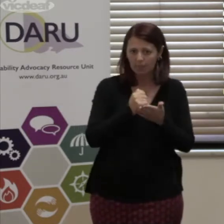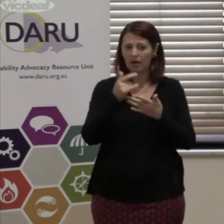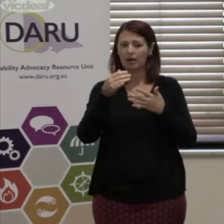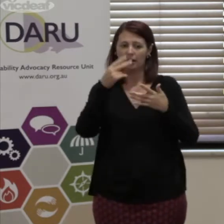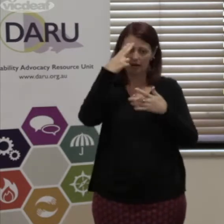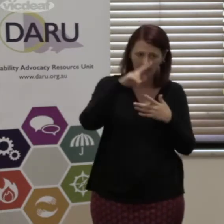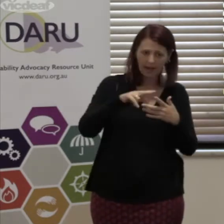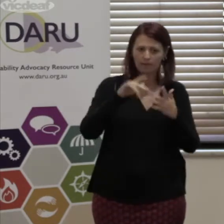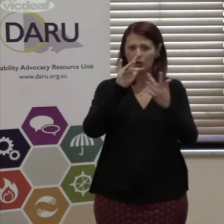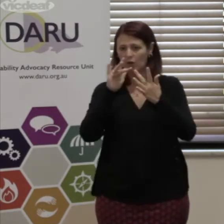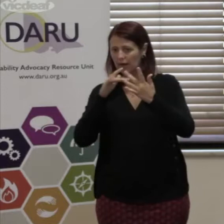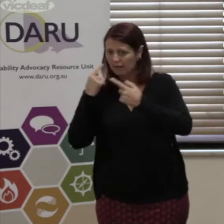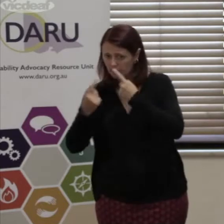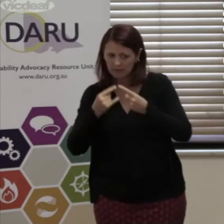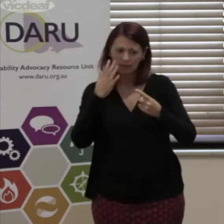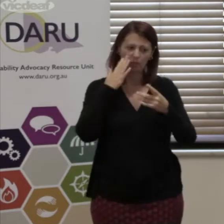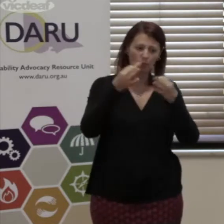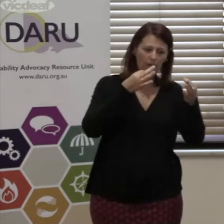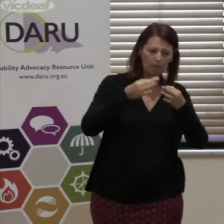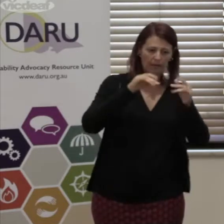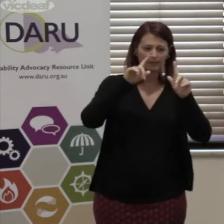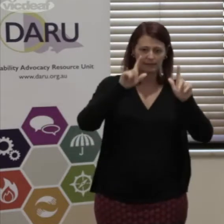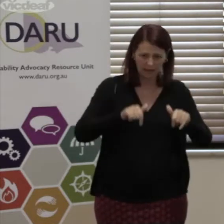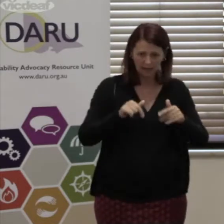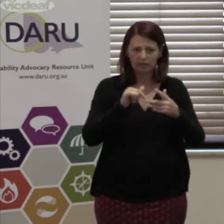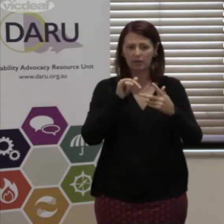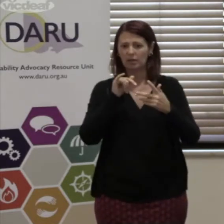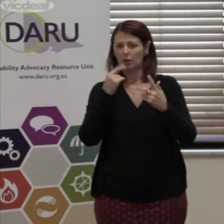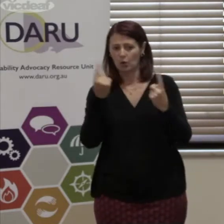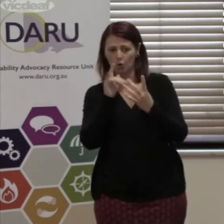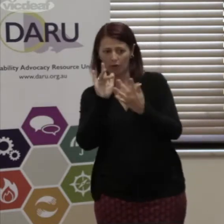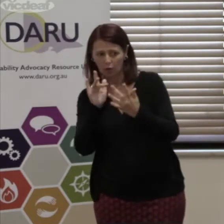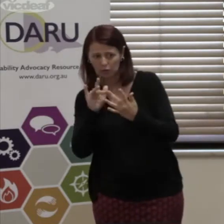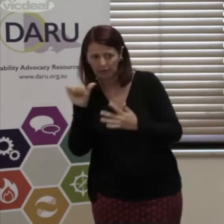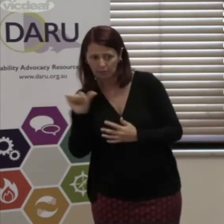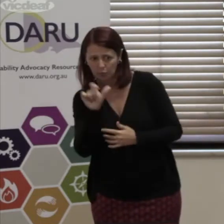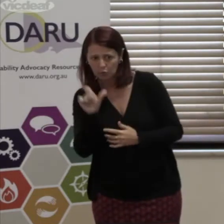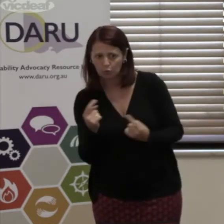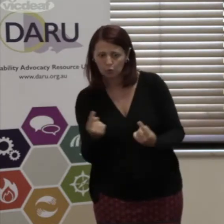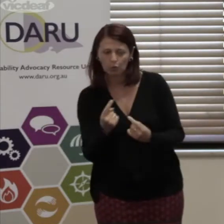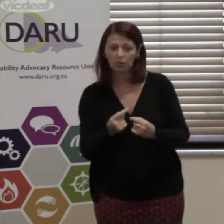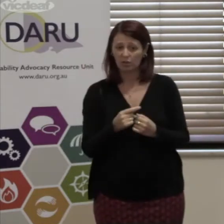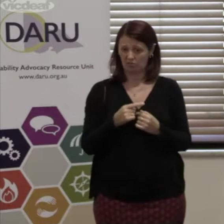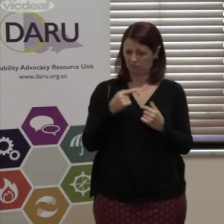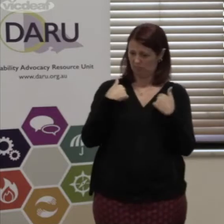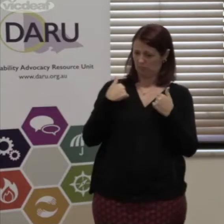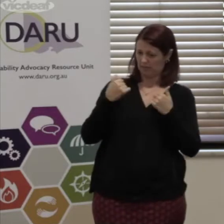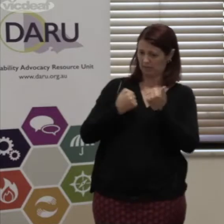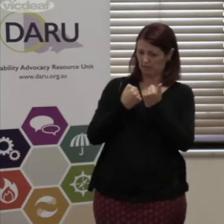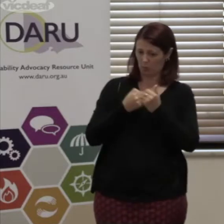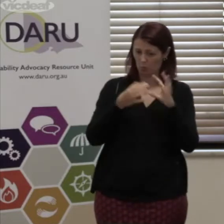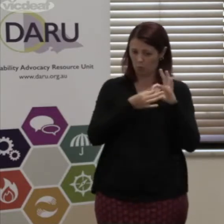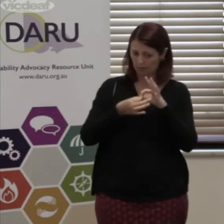date, contact details, preferred contact person. You should get, this is you being the support coordinator, should